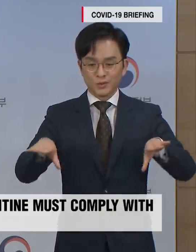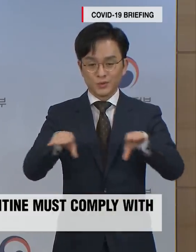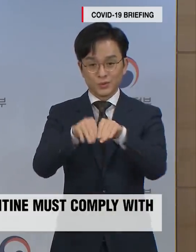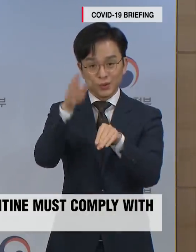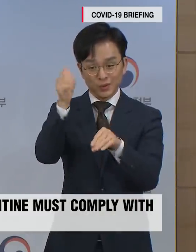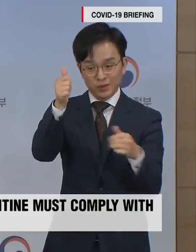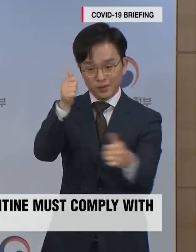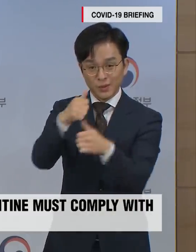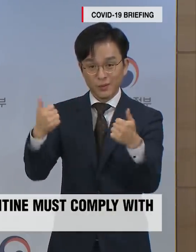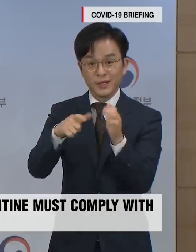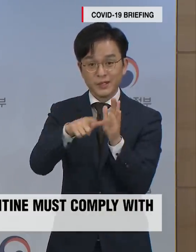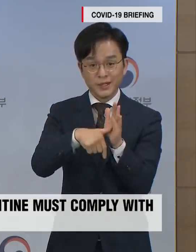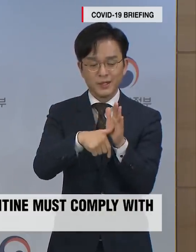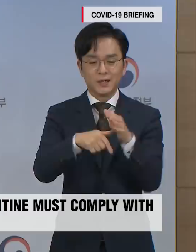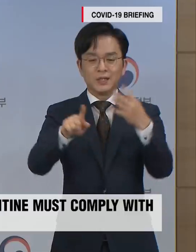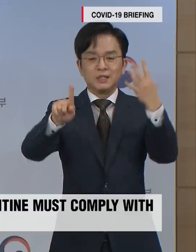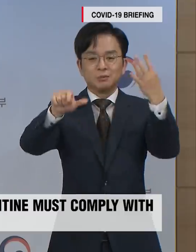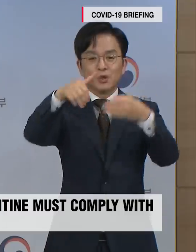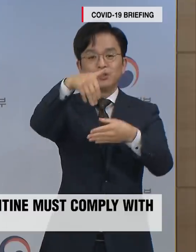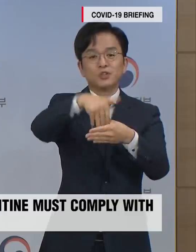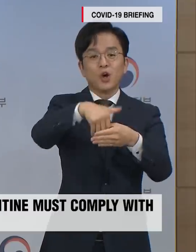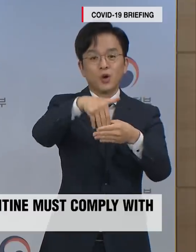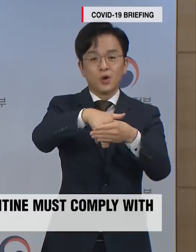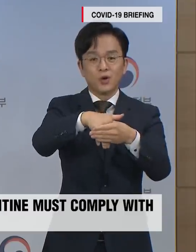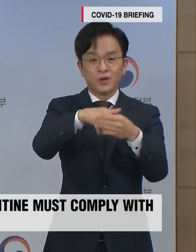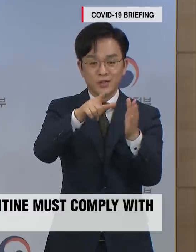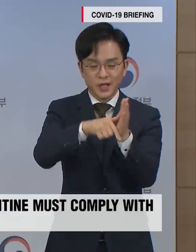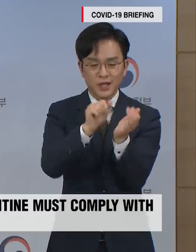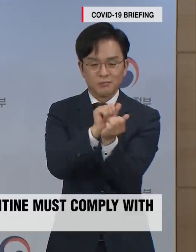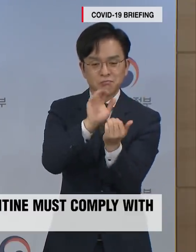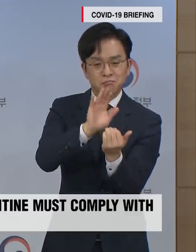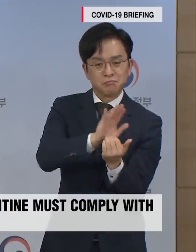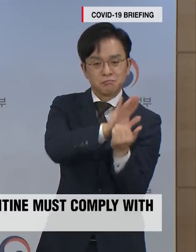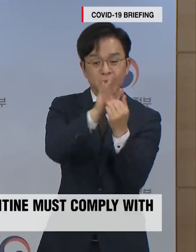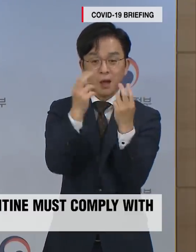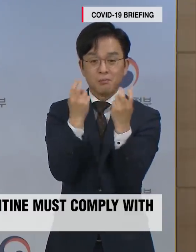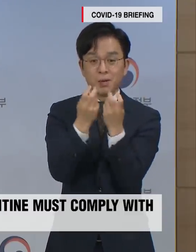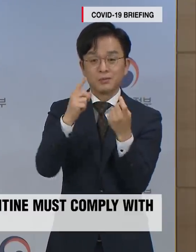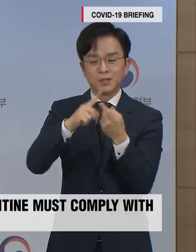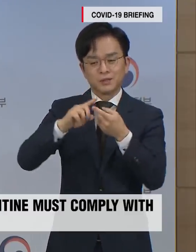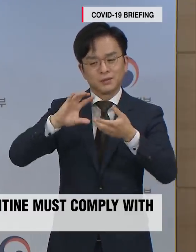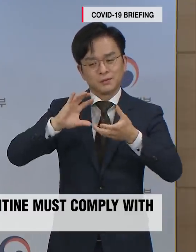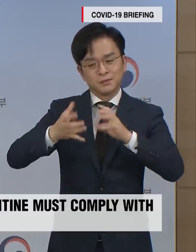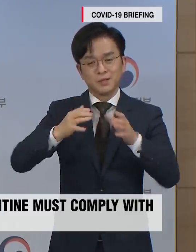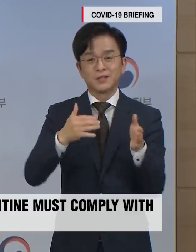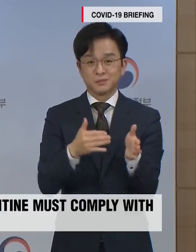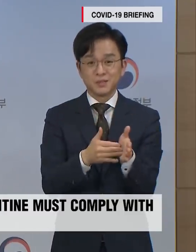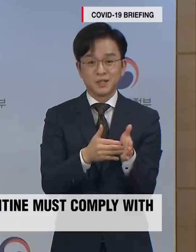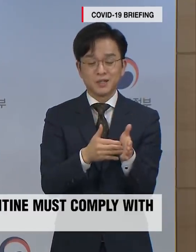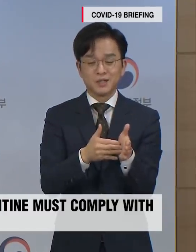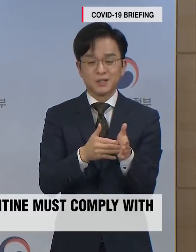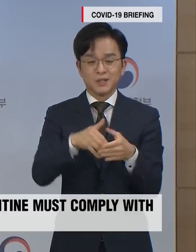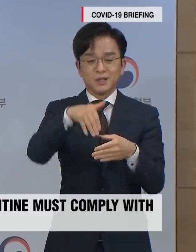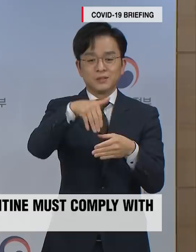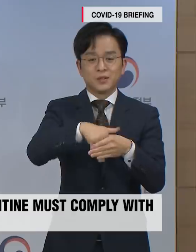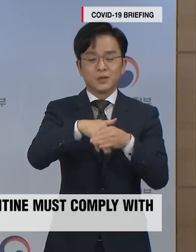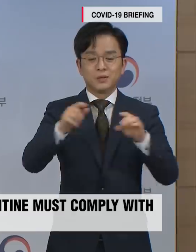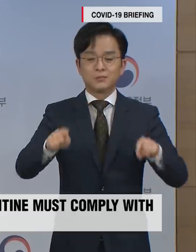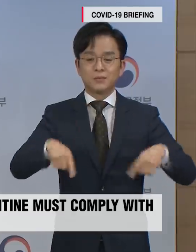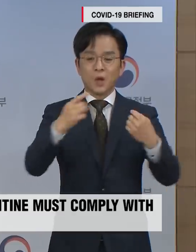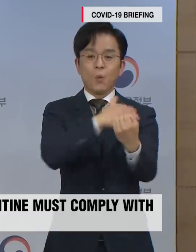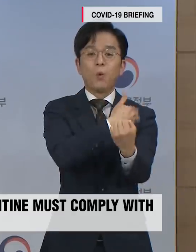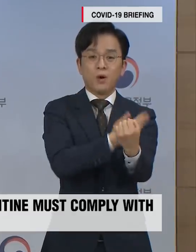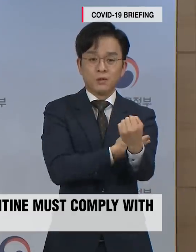also discussed about the preventive measures for our medical practitioners. So we also have to make sure